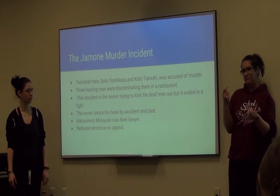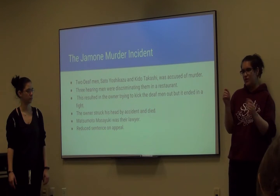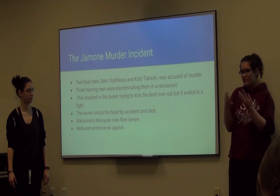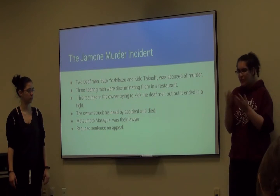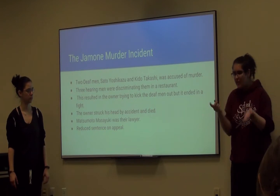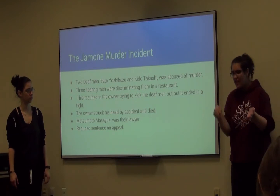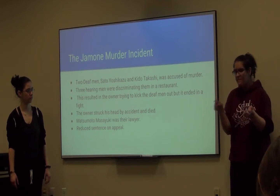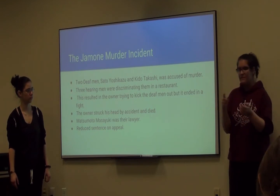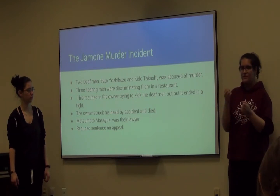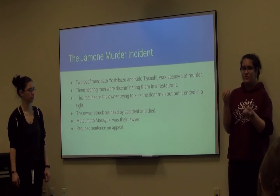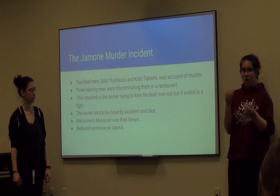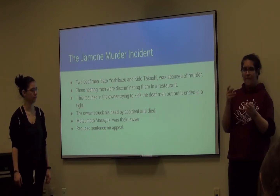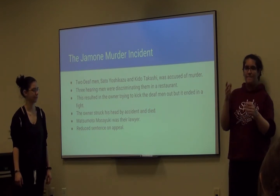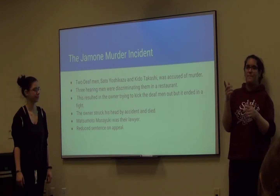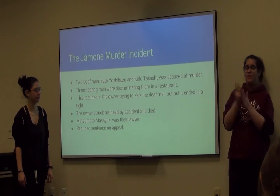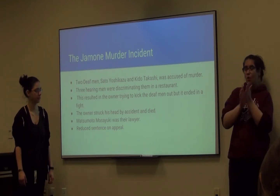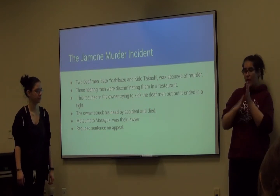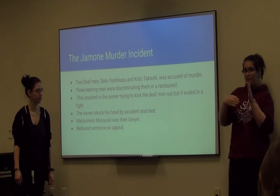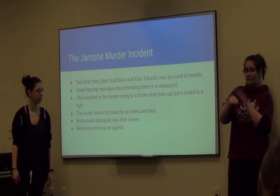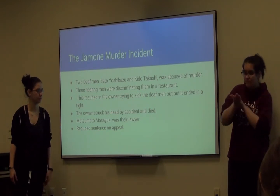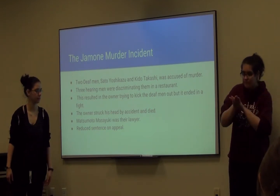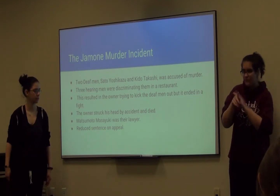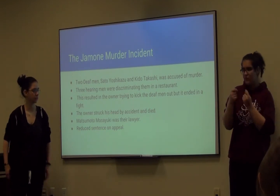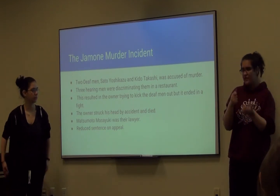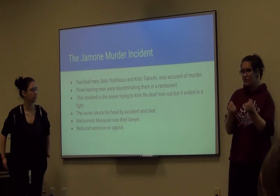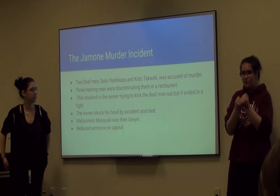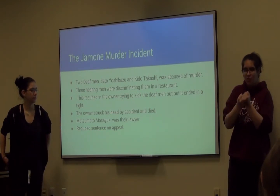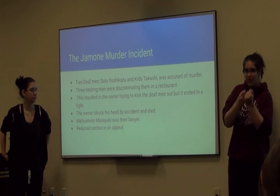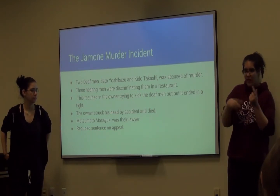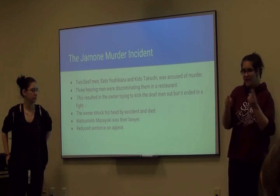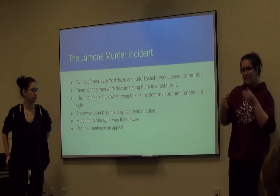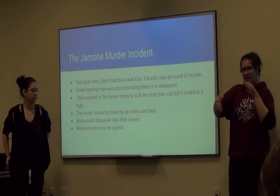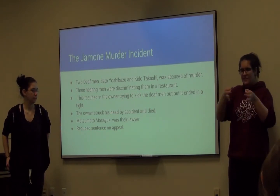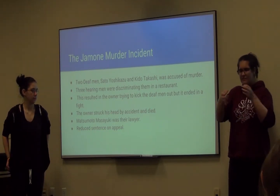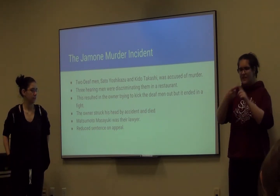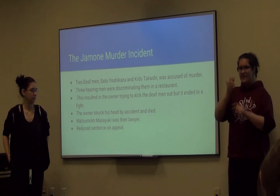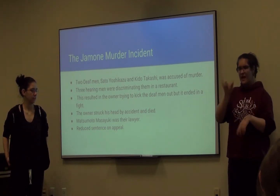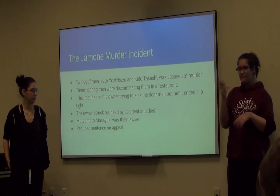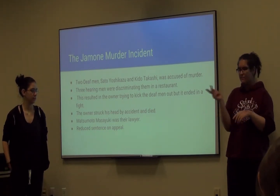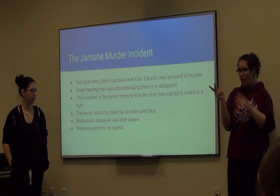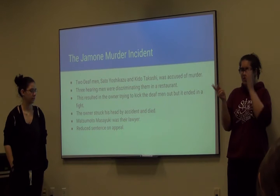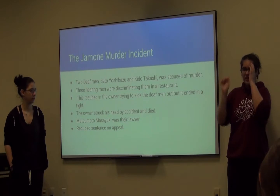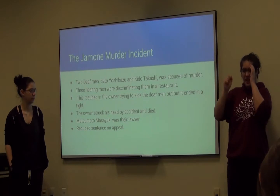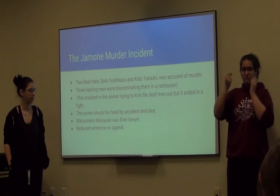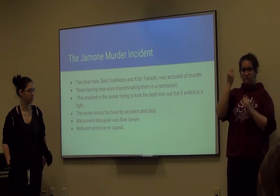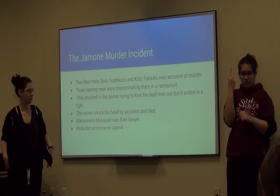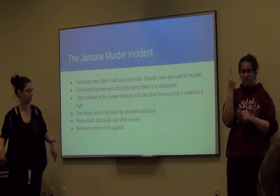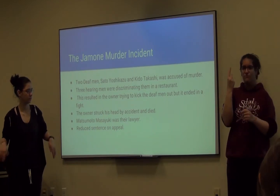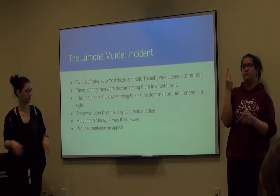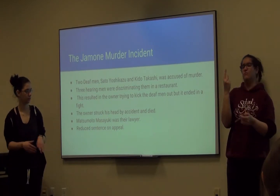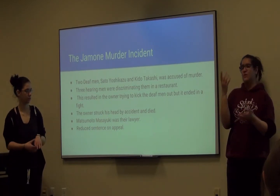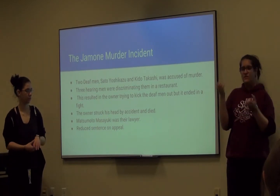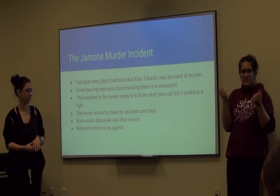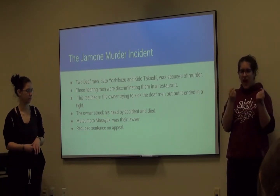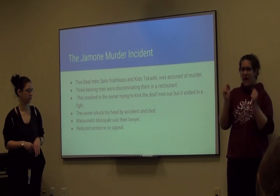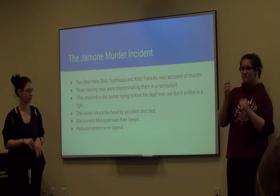just went ahead with it, put them in jail, and then the lawyer went in to try to support them and tried to explain that they can